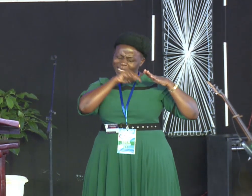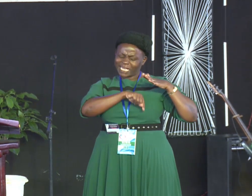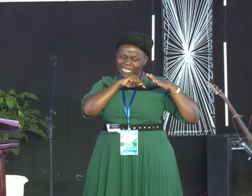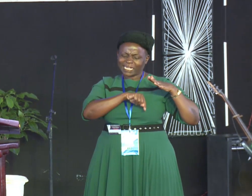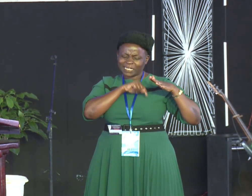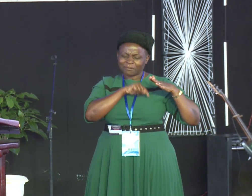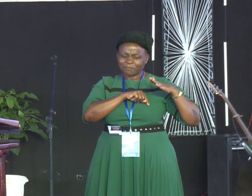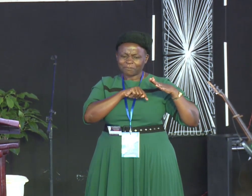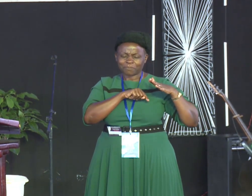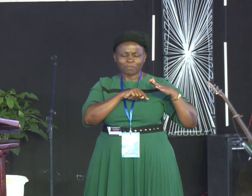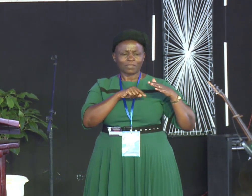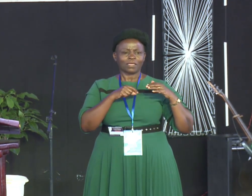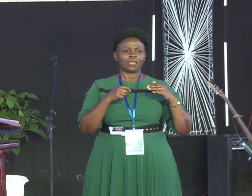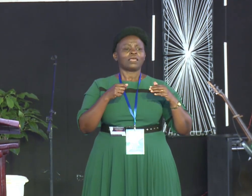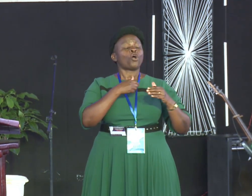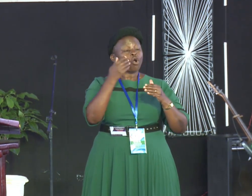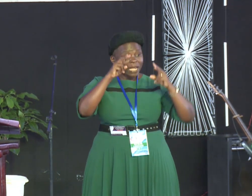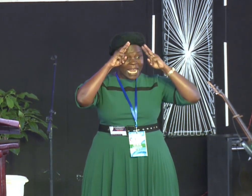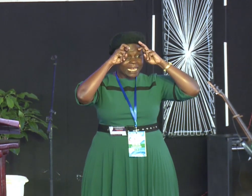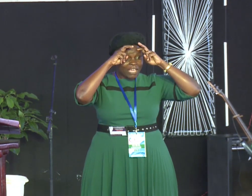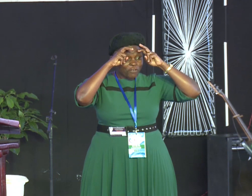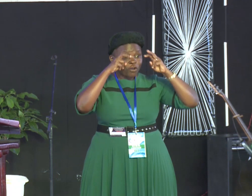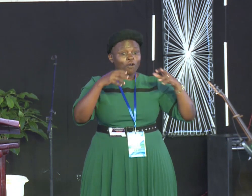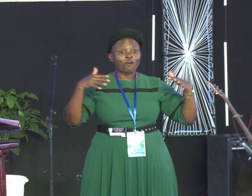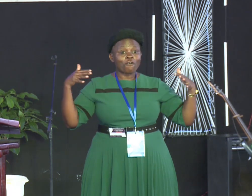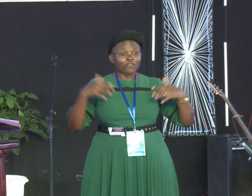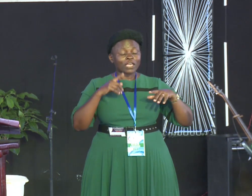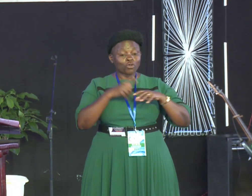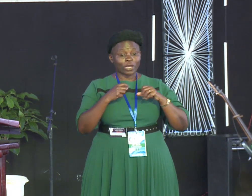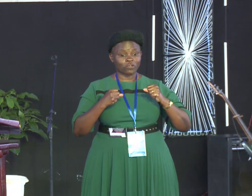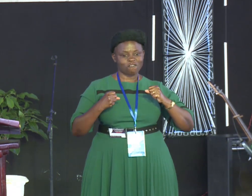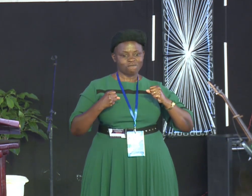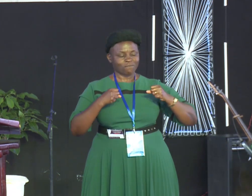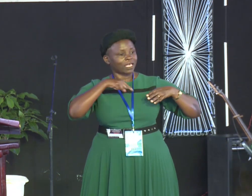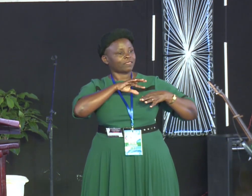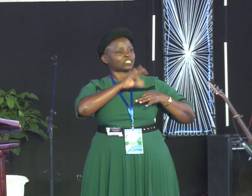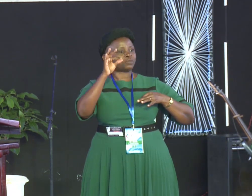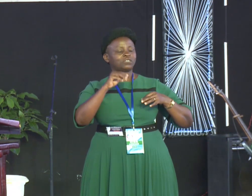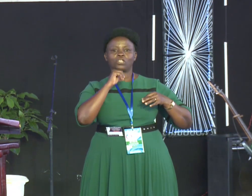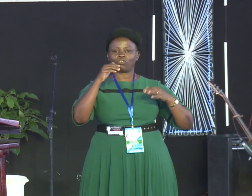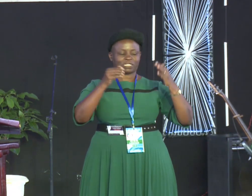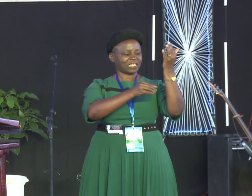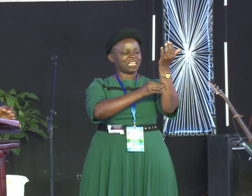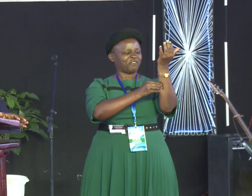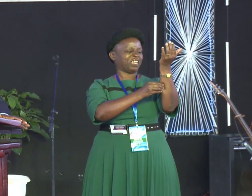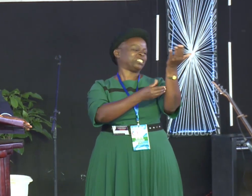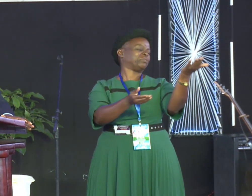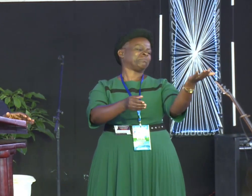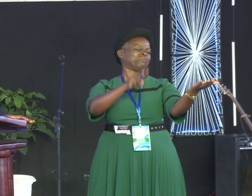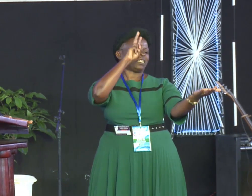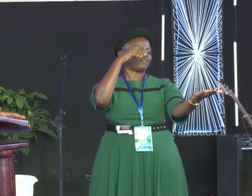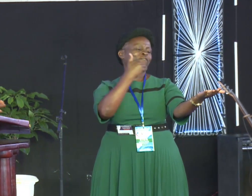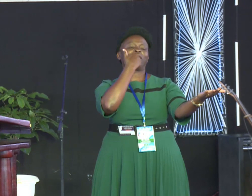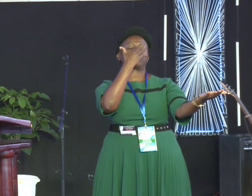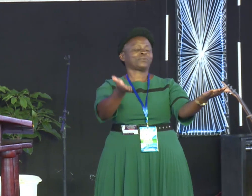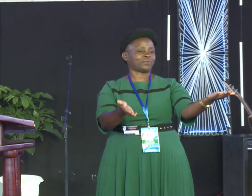within. Atya kanyama ka munda. He is afraid of the muscles of the spirit. Tatya kanyama keno kunguru. Not the muscles of the body. Bible